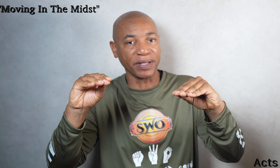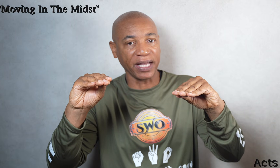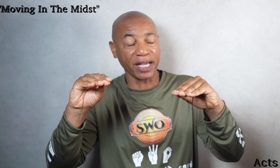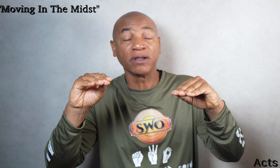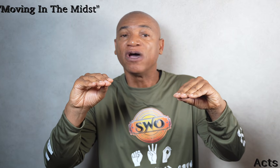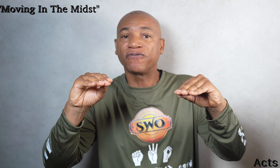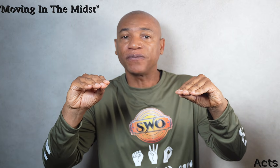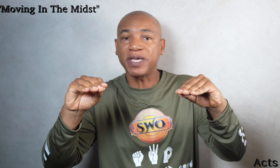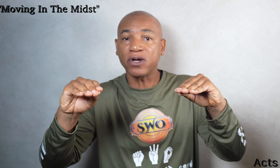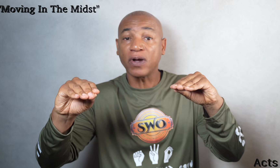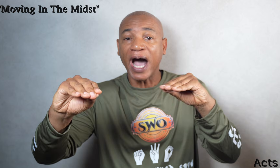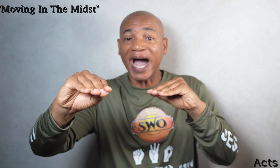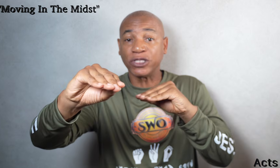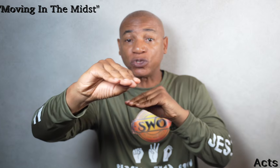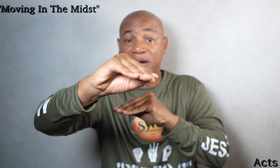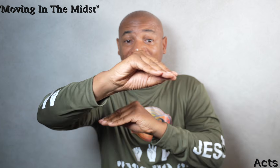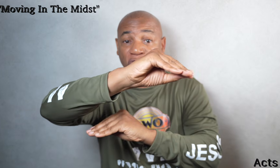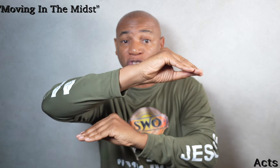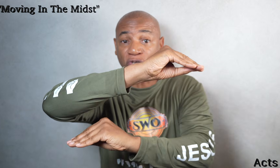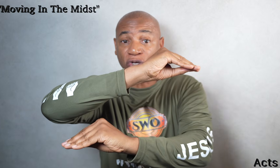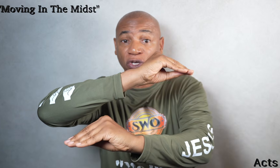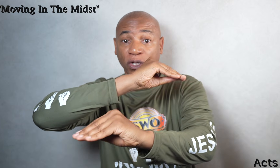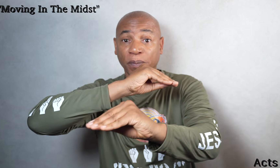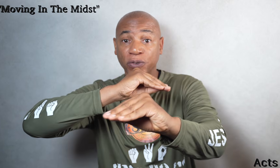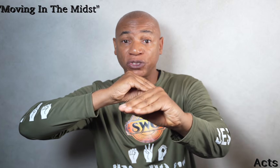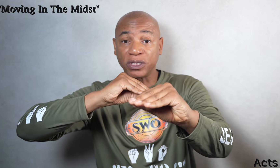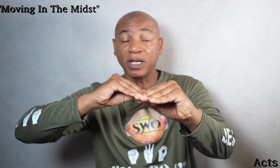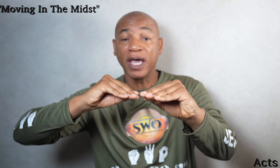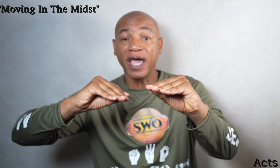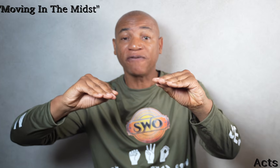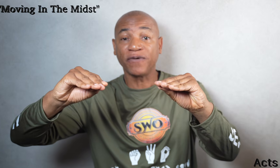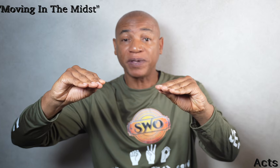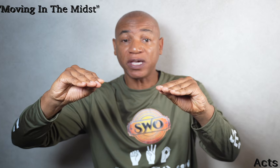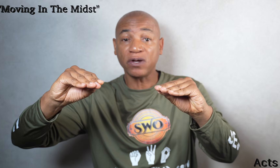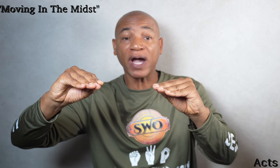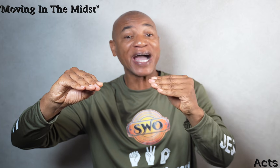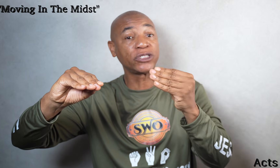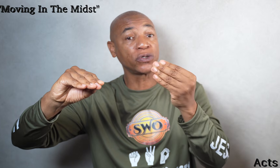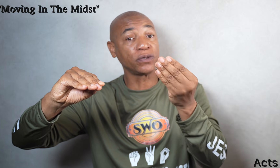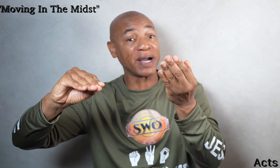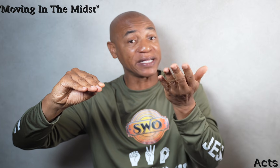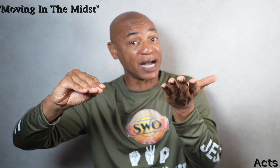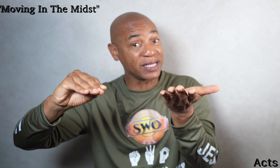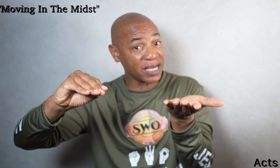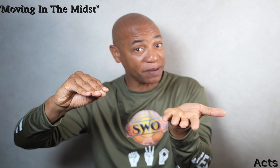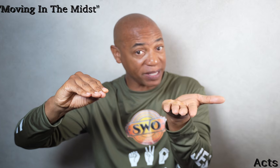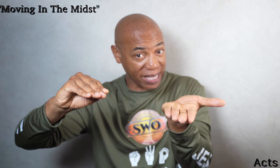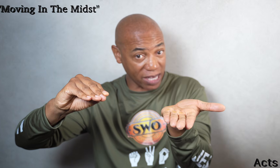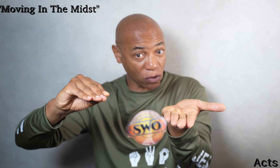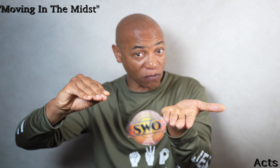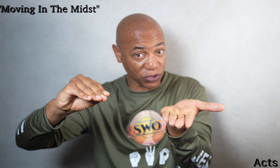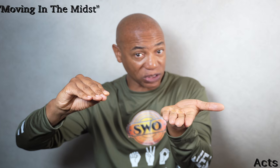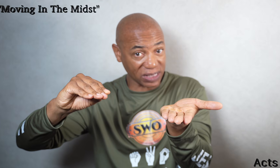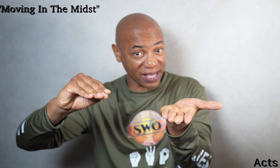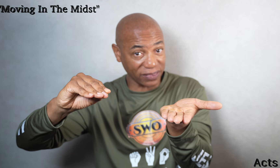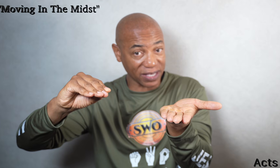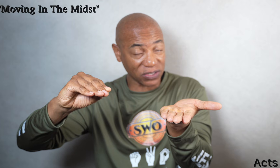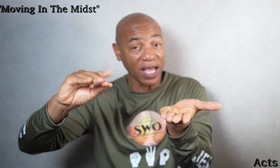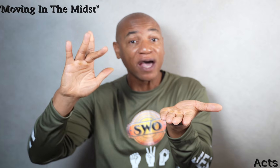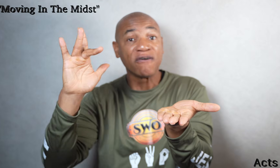hand. From here, I do a circular motion. And from here, I turn my non-dominant hand over just like this.